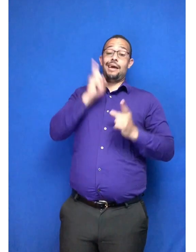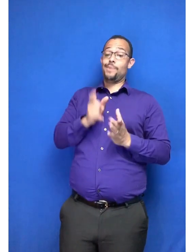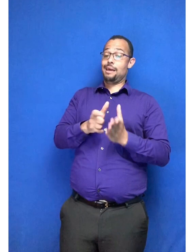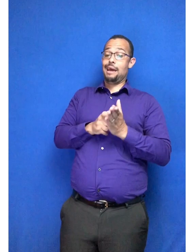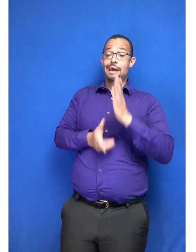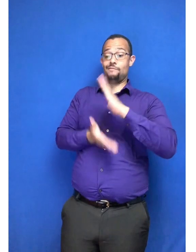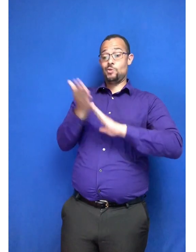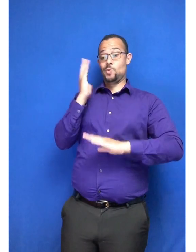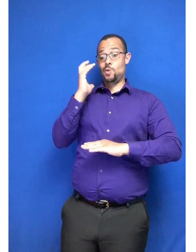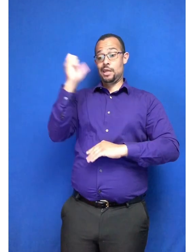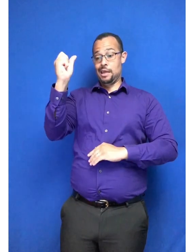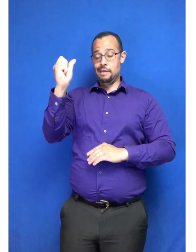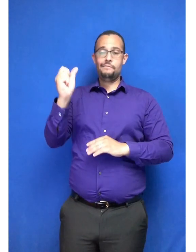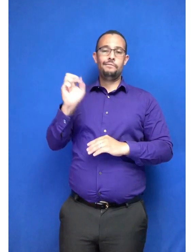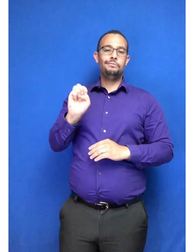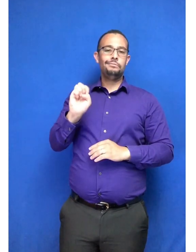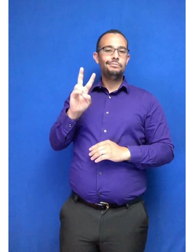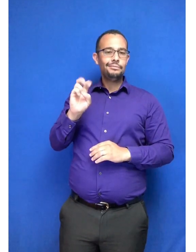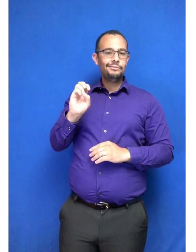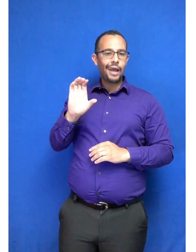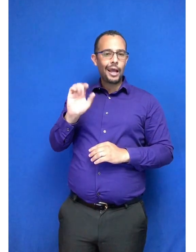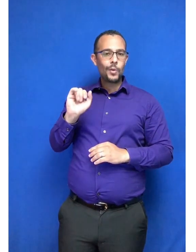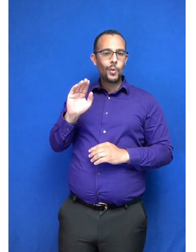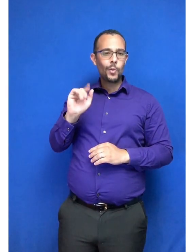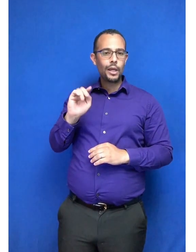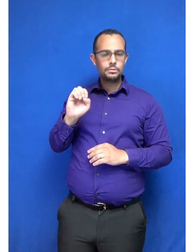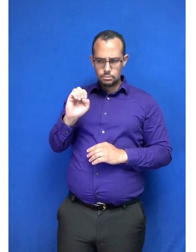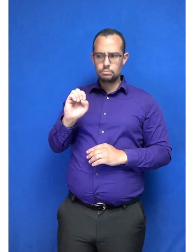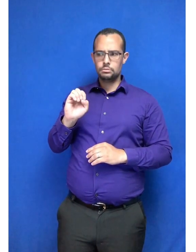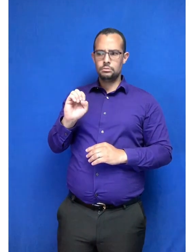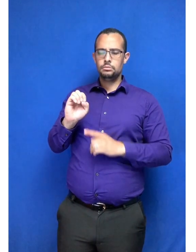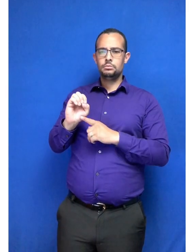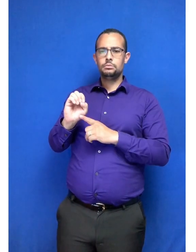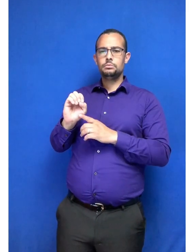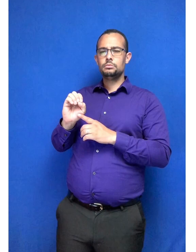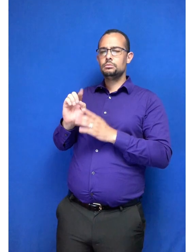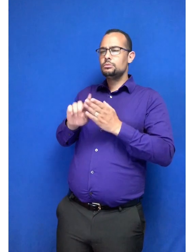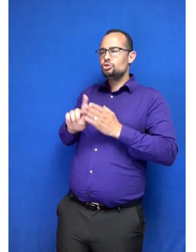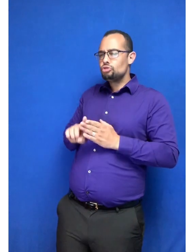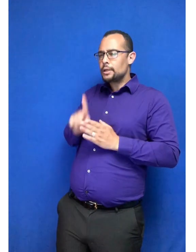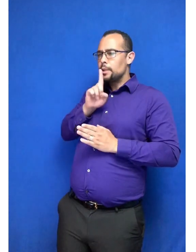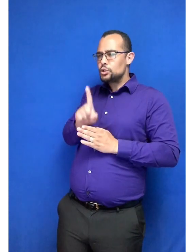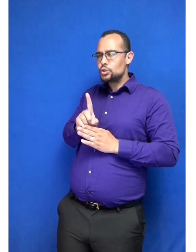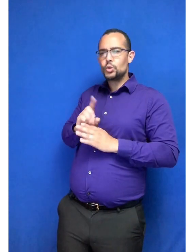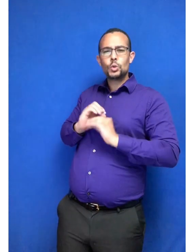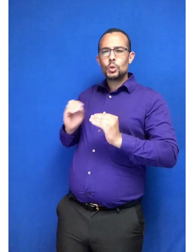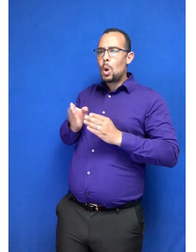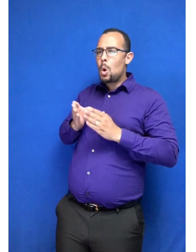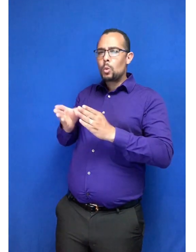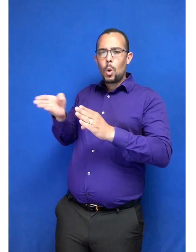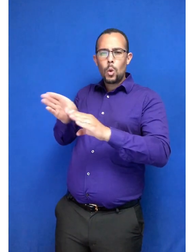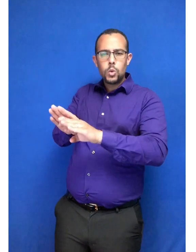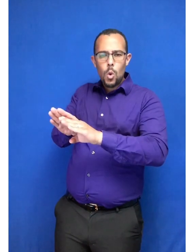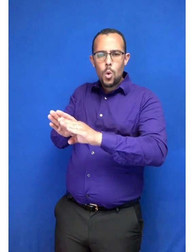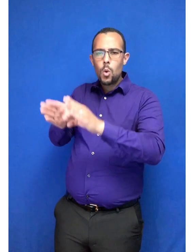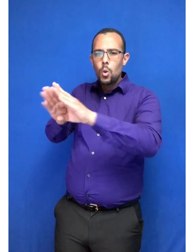certain evacuation, look ahead. Just make sure that it will be clear and available to you when you need it.